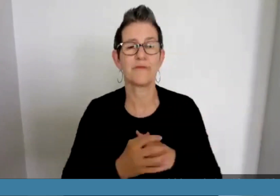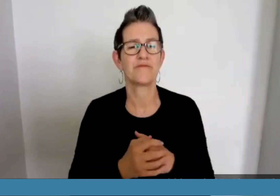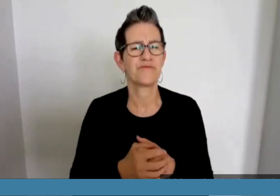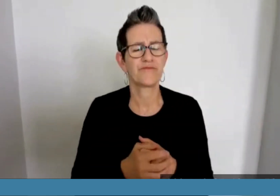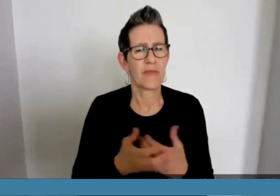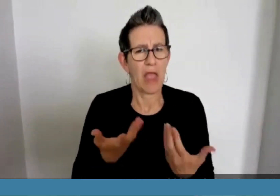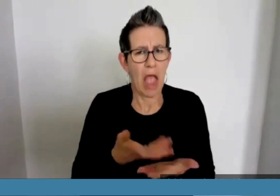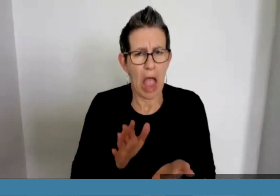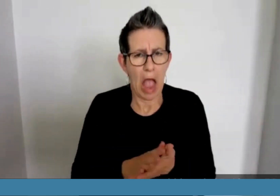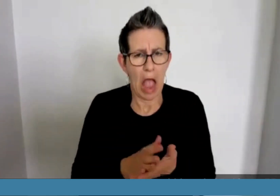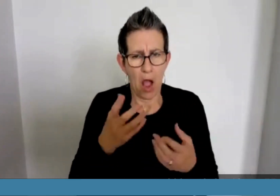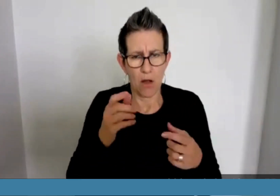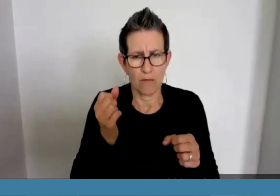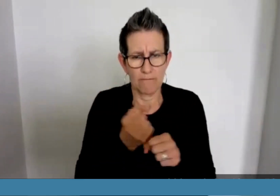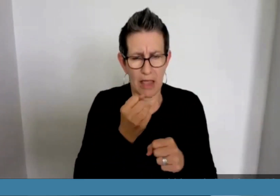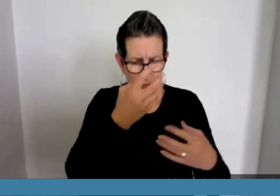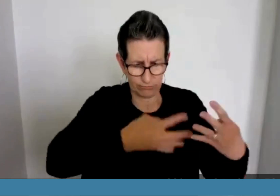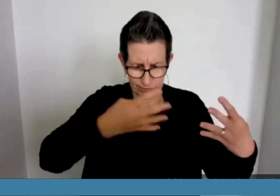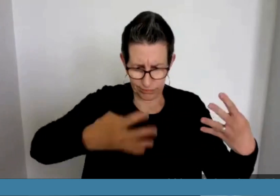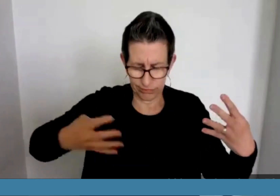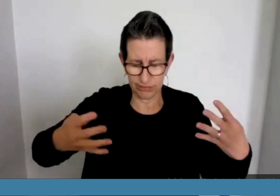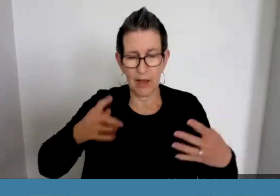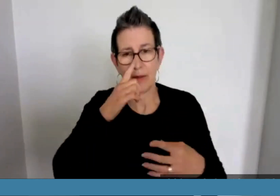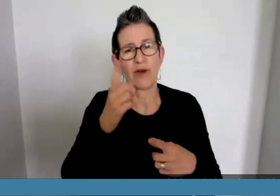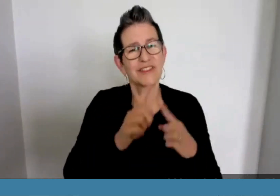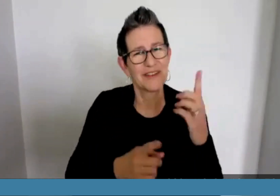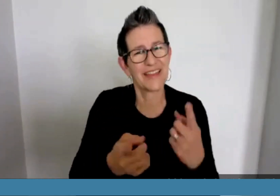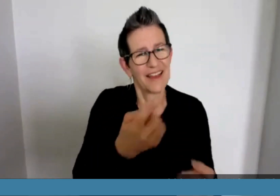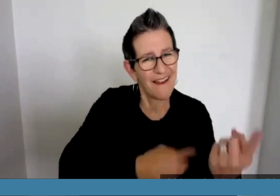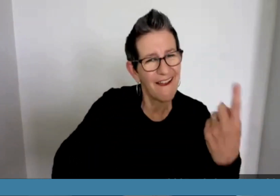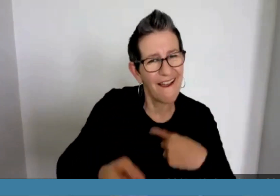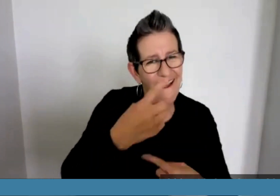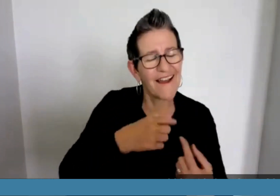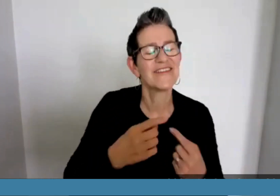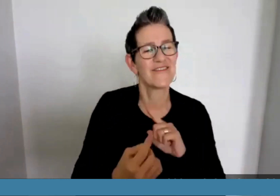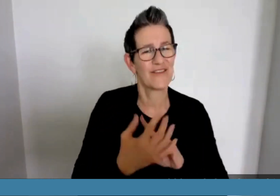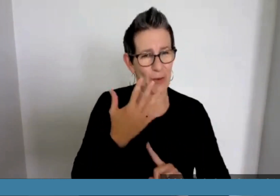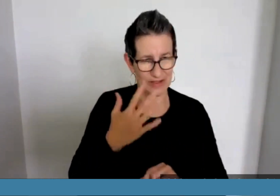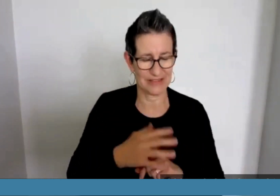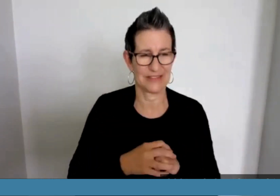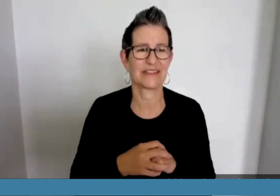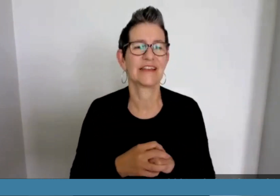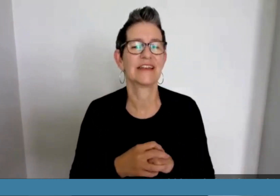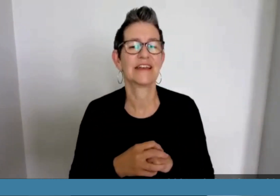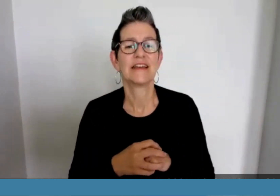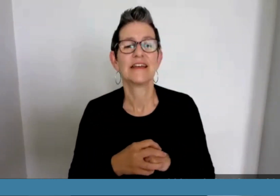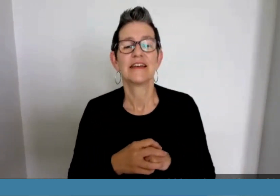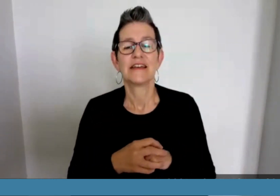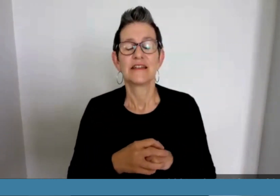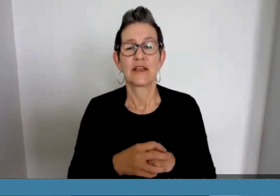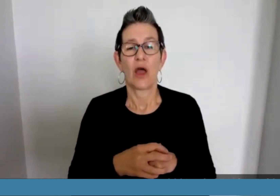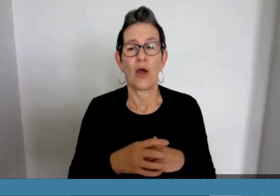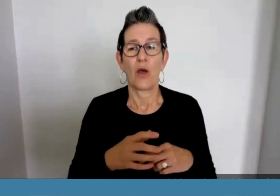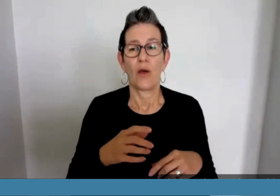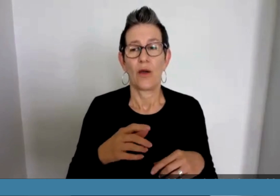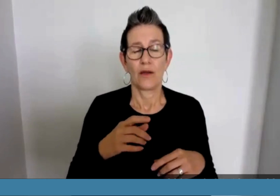disability. The commissioned researcher focuses on one of these key areas, the transition of young people